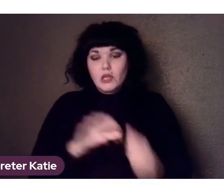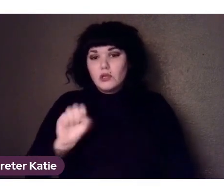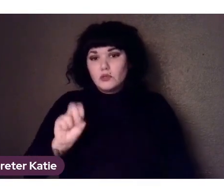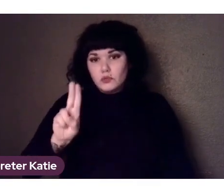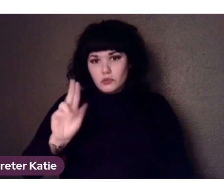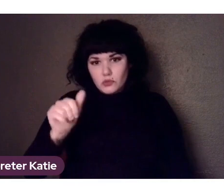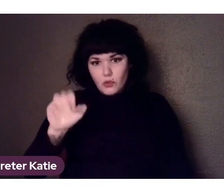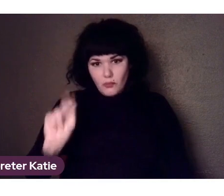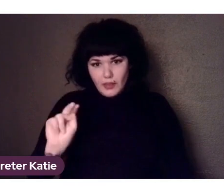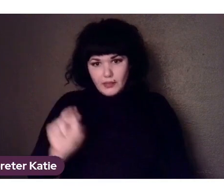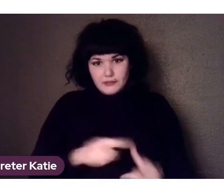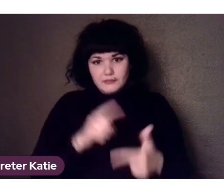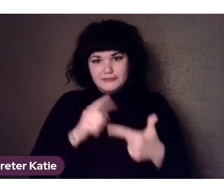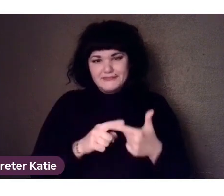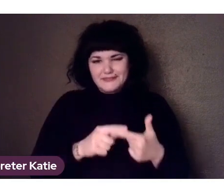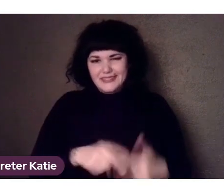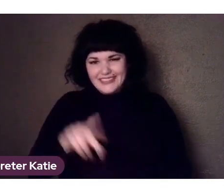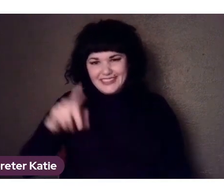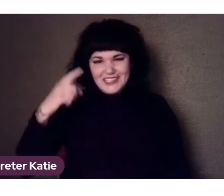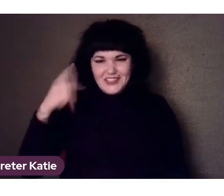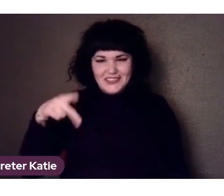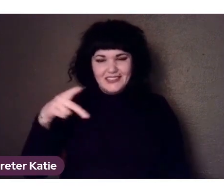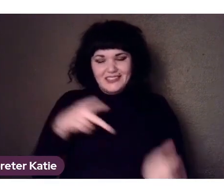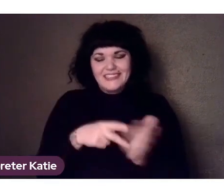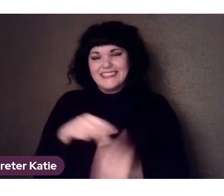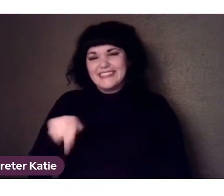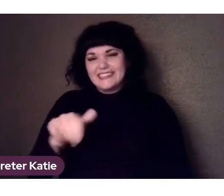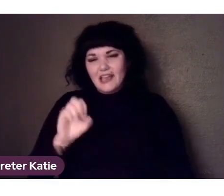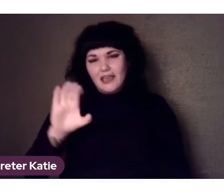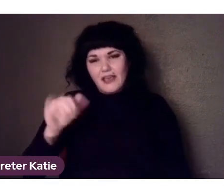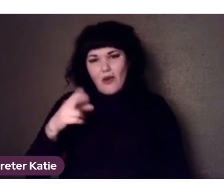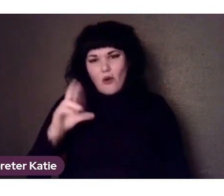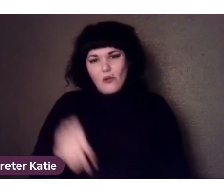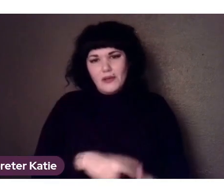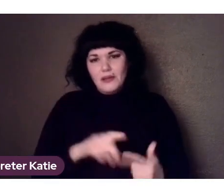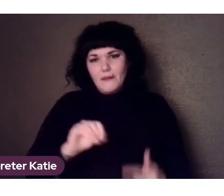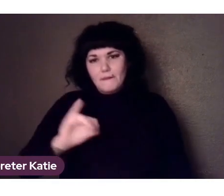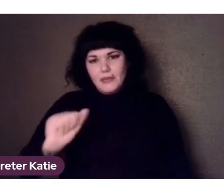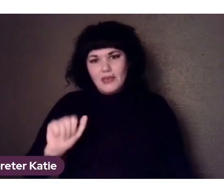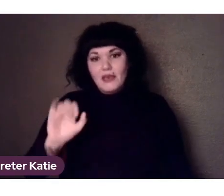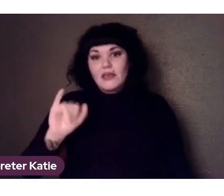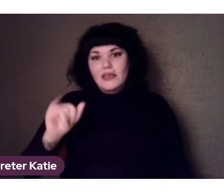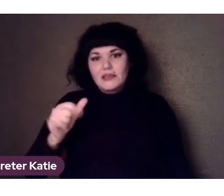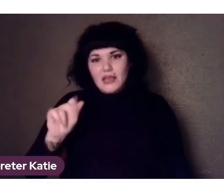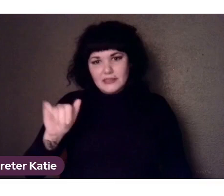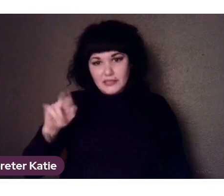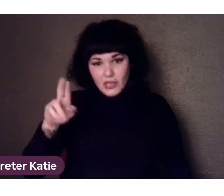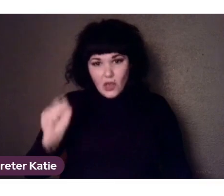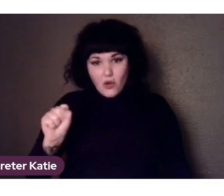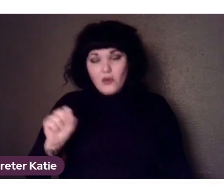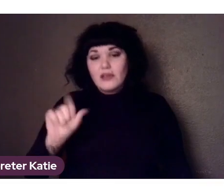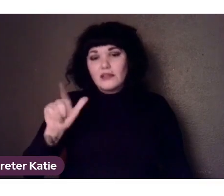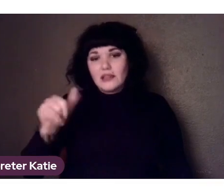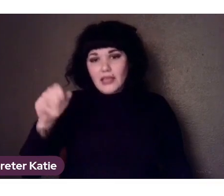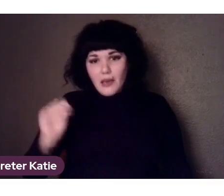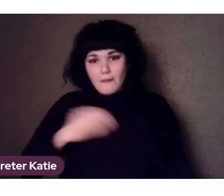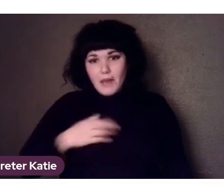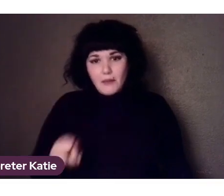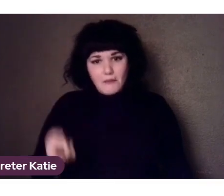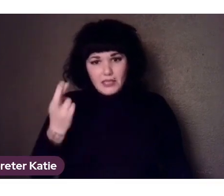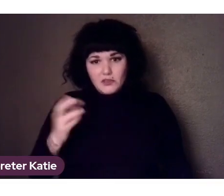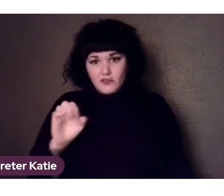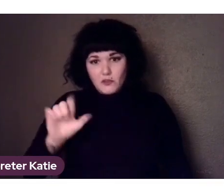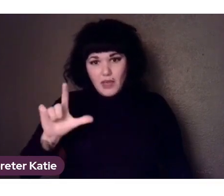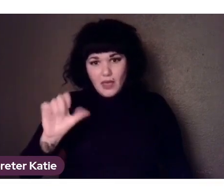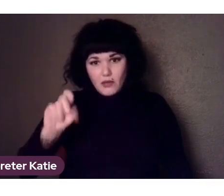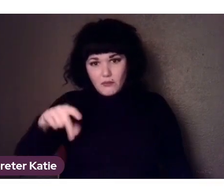to Psycho, to Mia, Ignacio, and Liam, To my besties from El Paso, Melanie, Choquette,